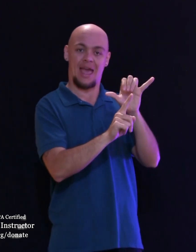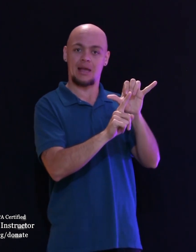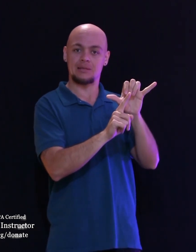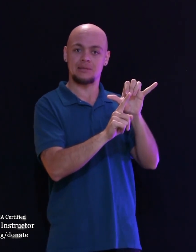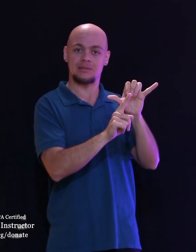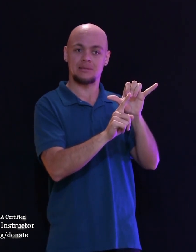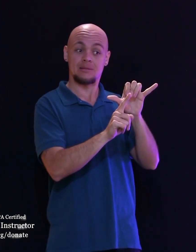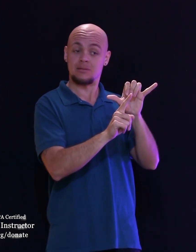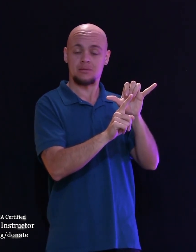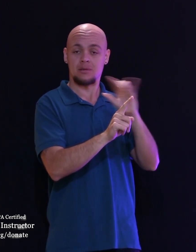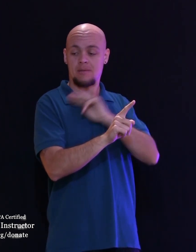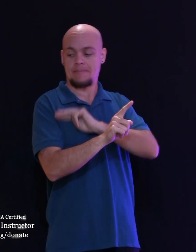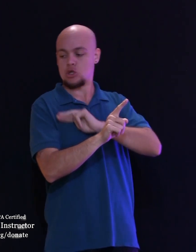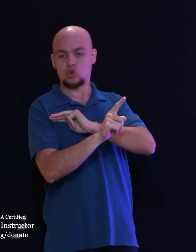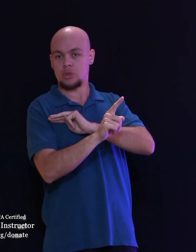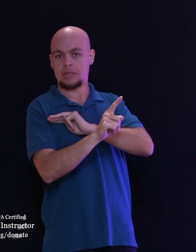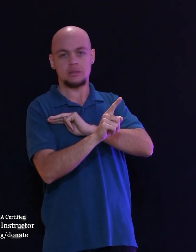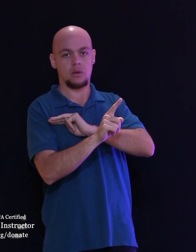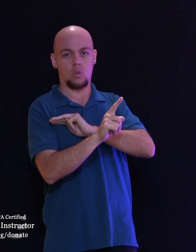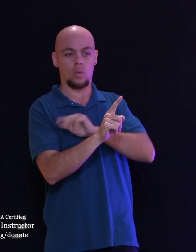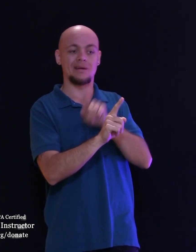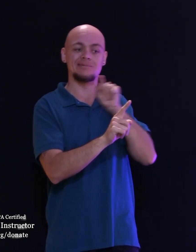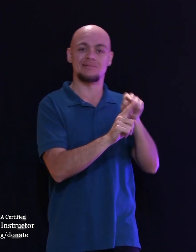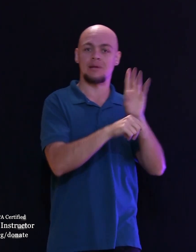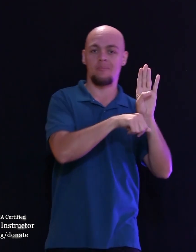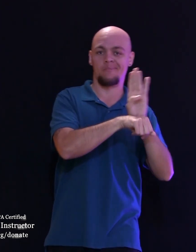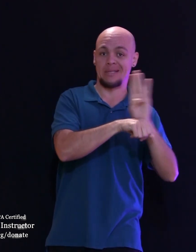you're not a ministry, you're a business. There's a difference.